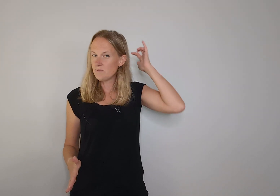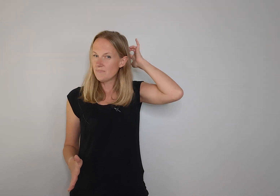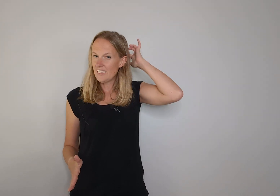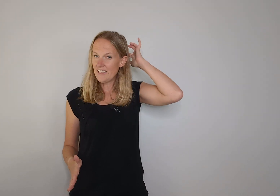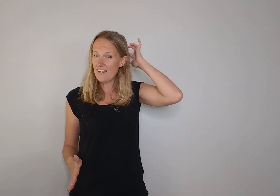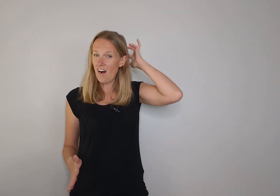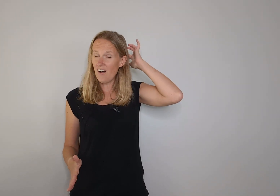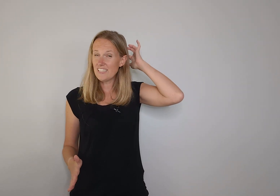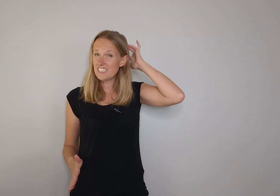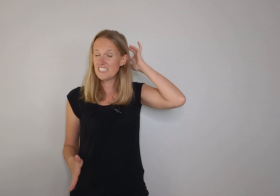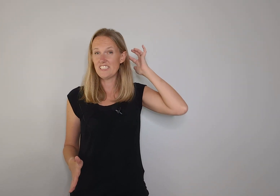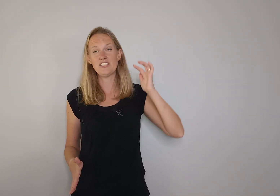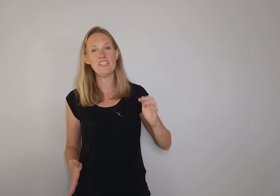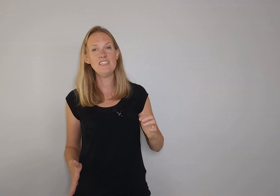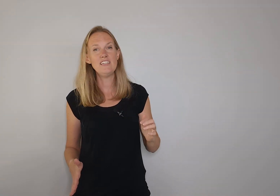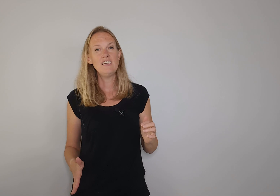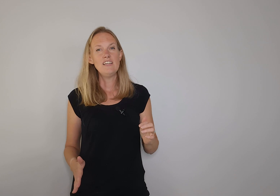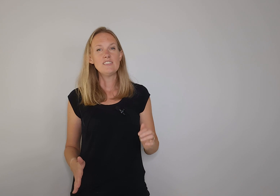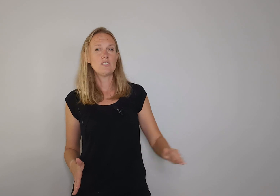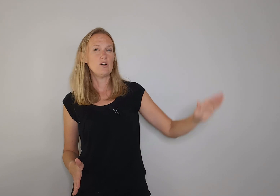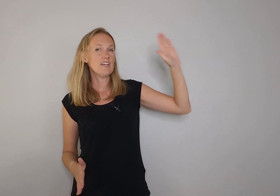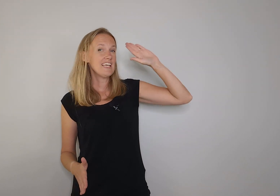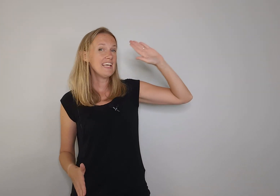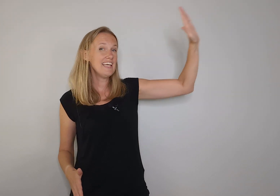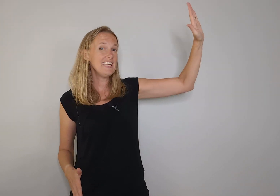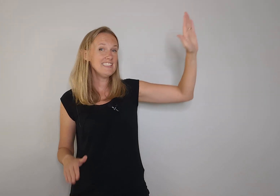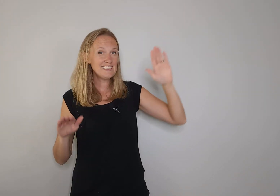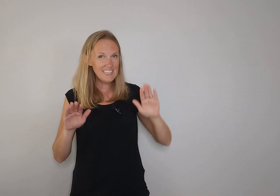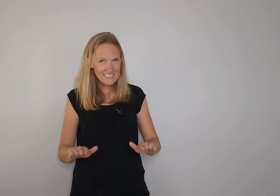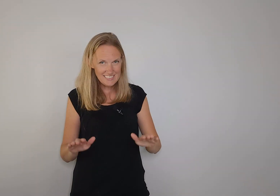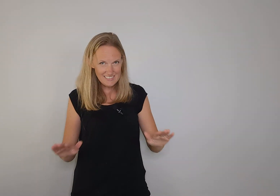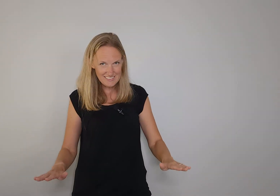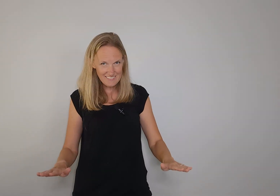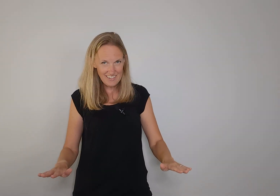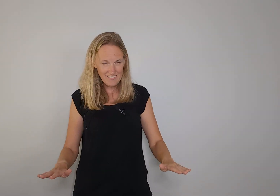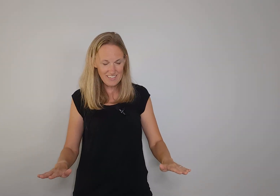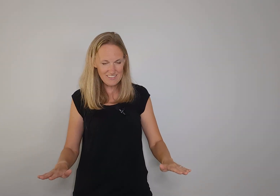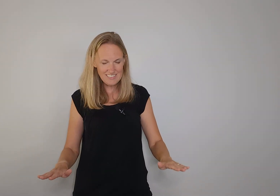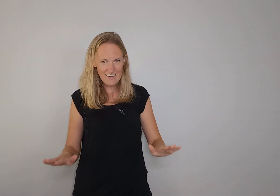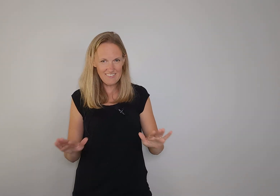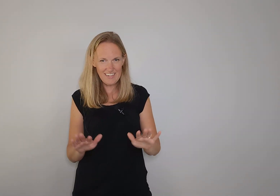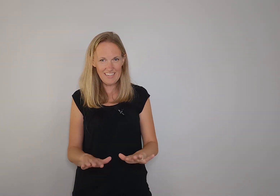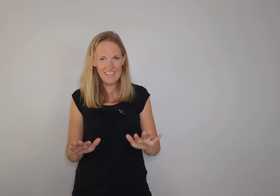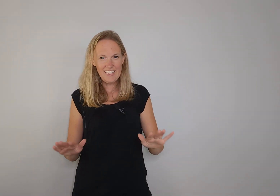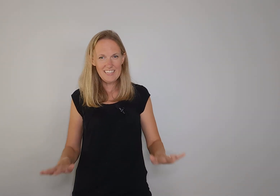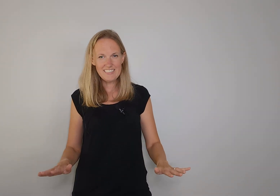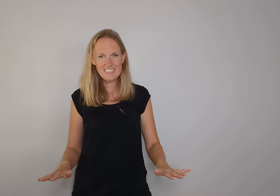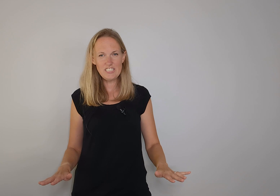And then all his children. So his children, right? We learned that already. His